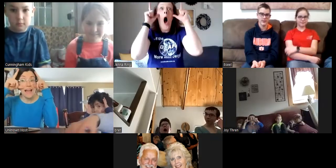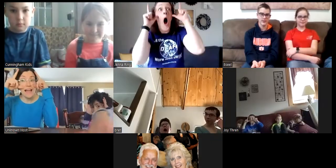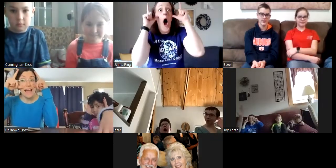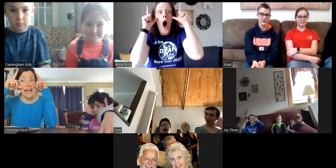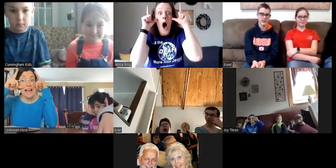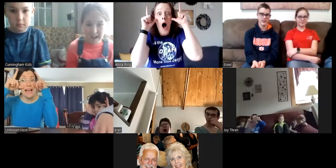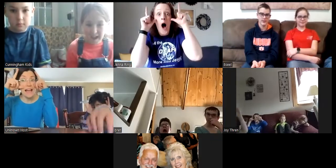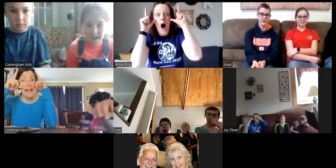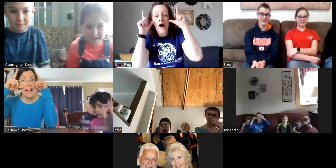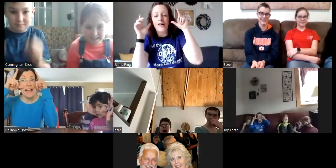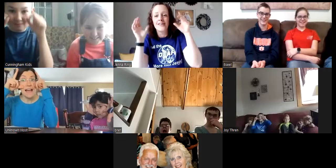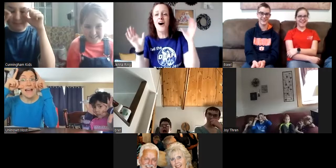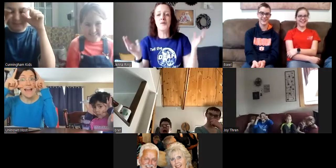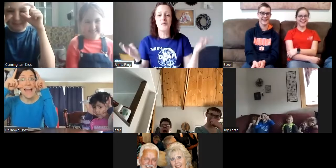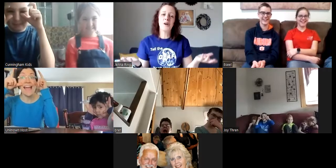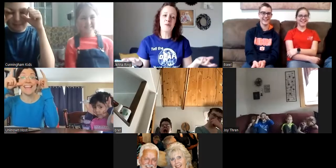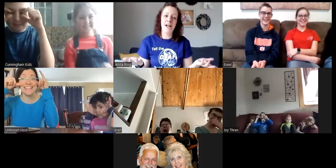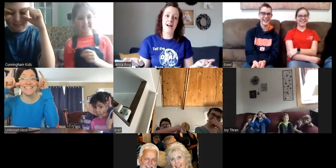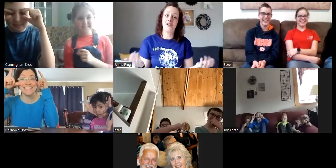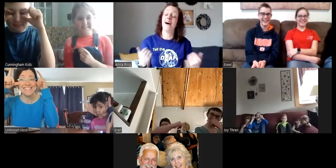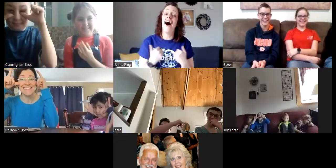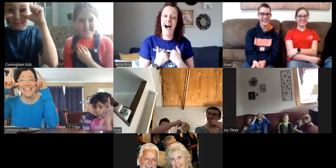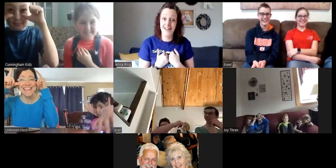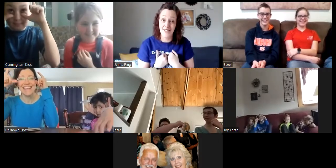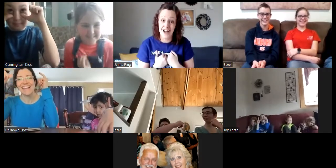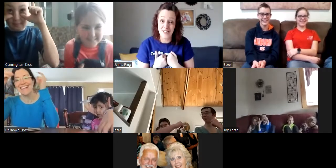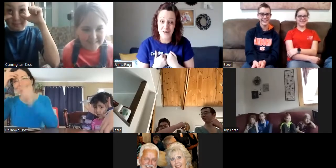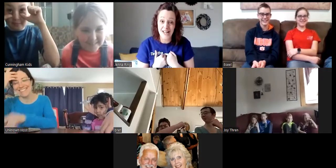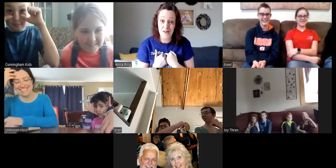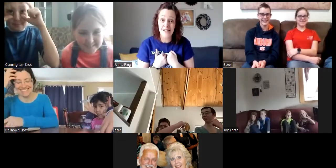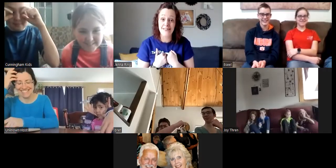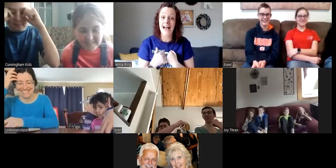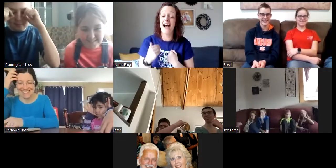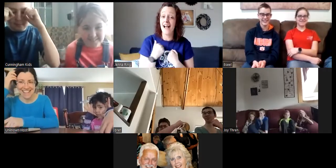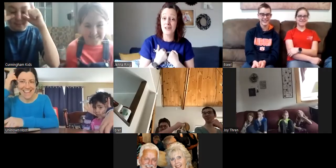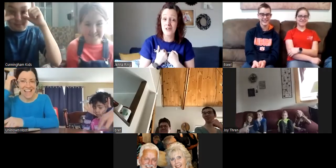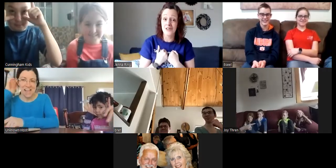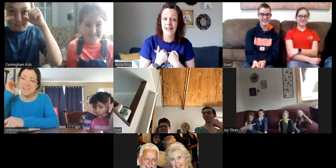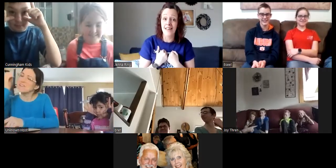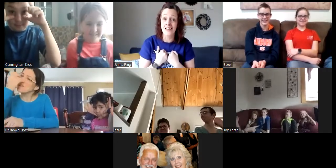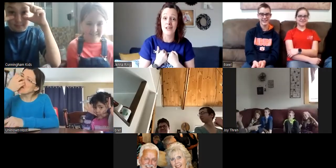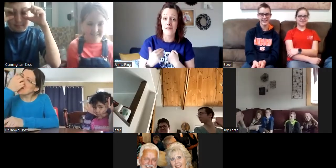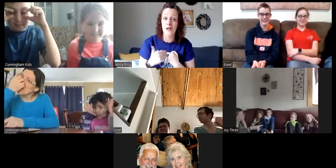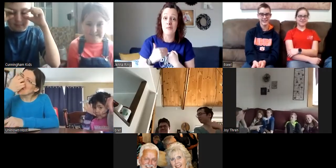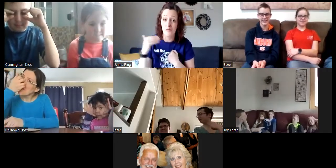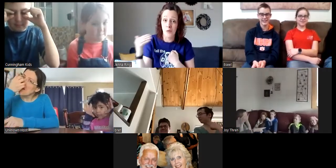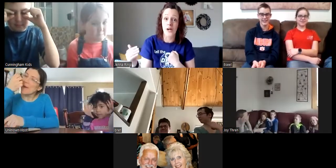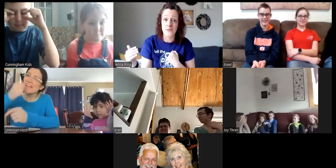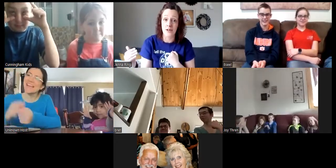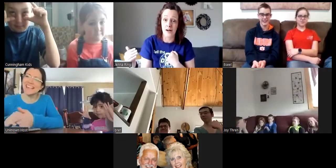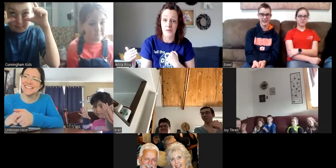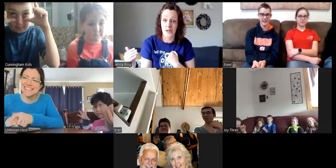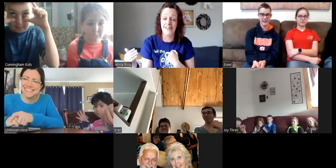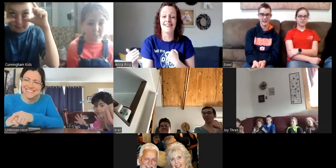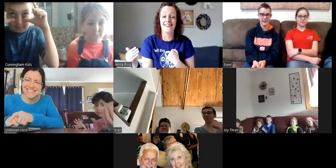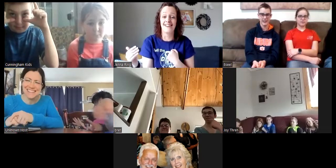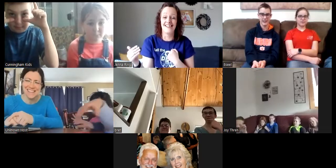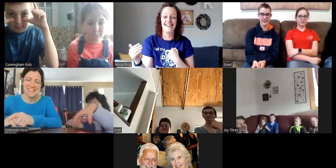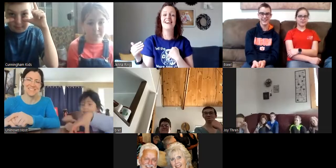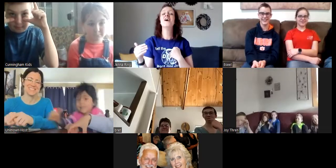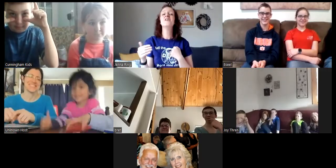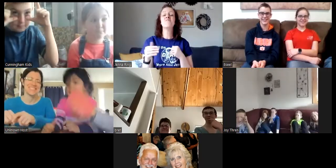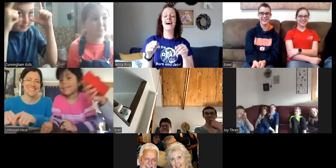this? No, we don't wake, I know, I don't wake up like that. I don't look like that until I've had about 4 cups of coffee.